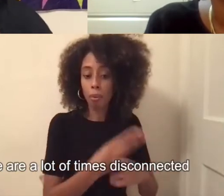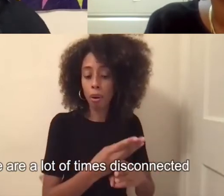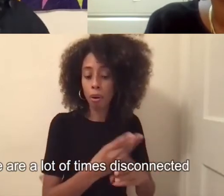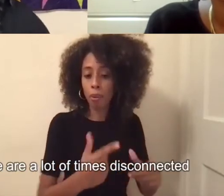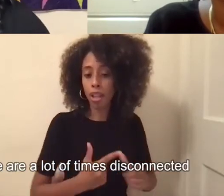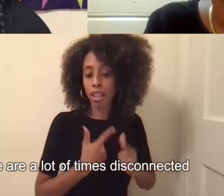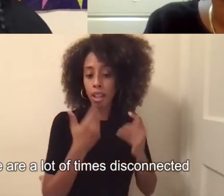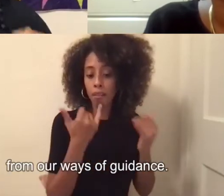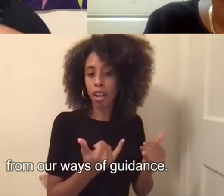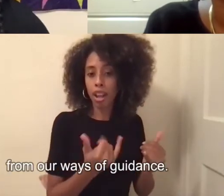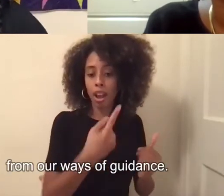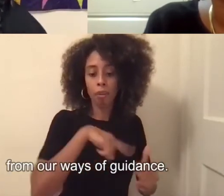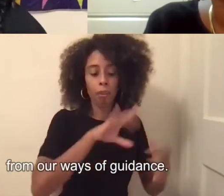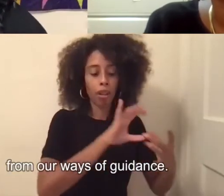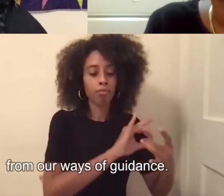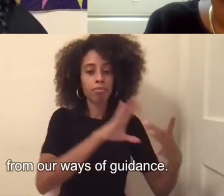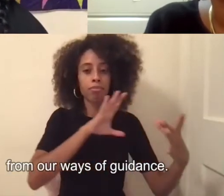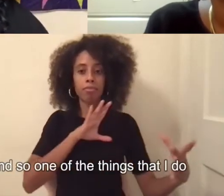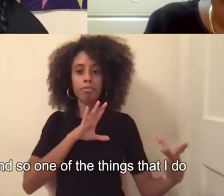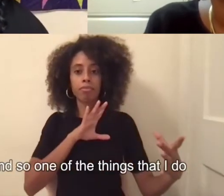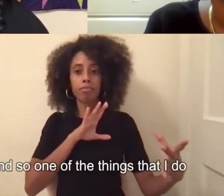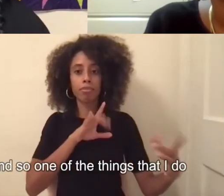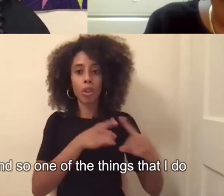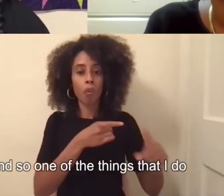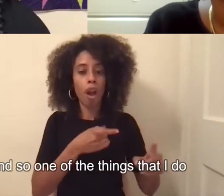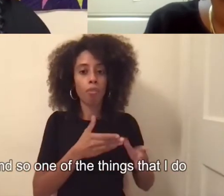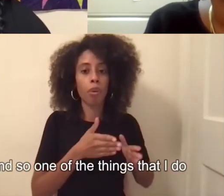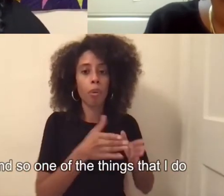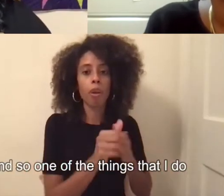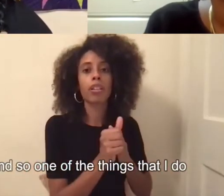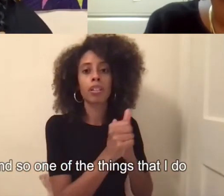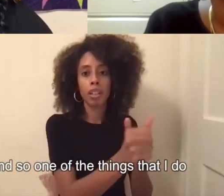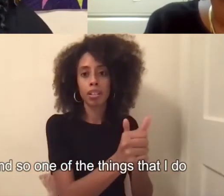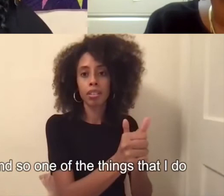times disconnected from our ways of guidance. And so